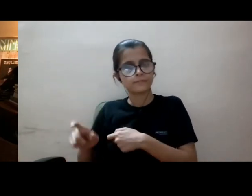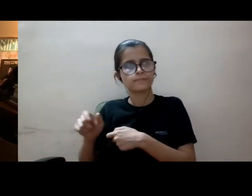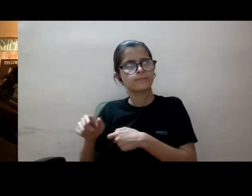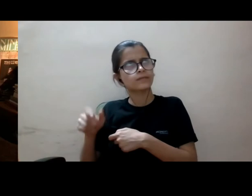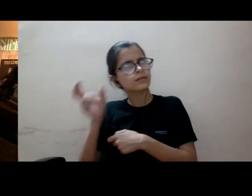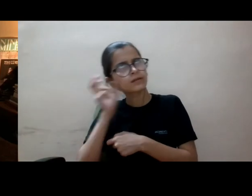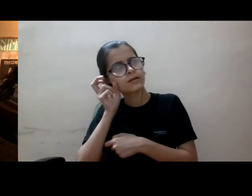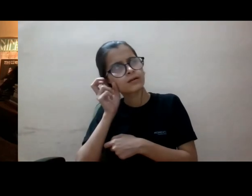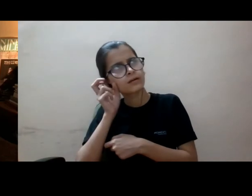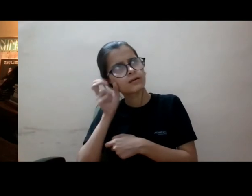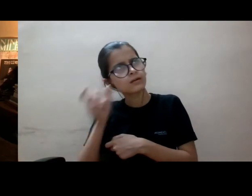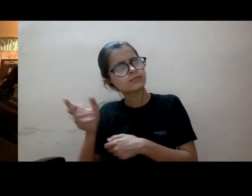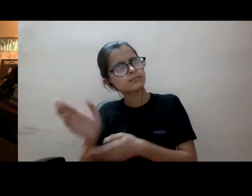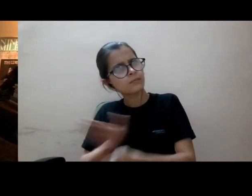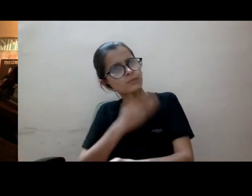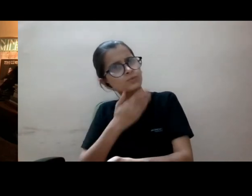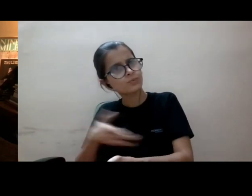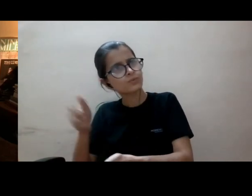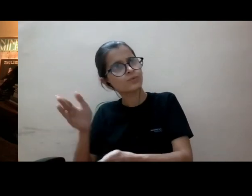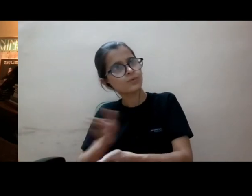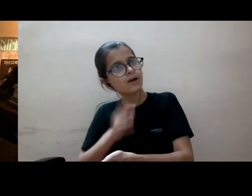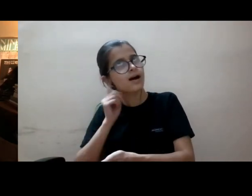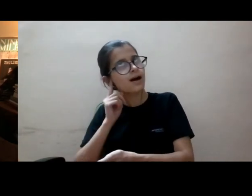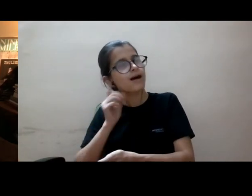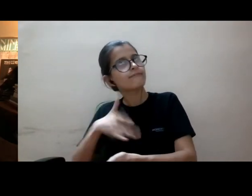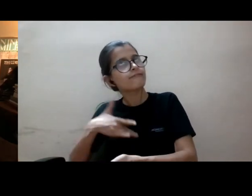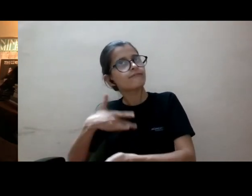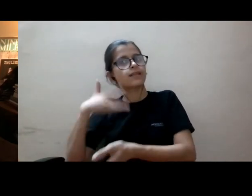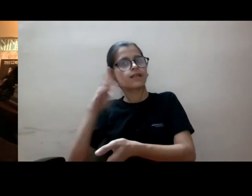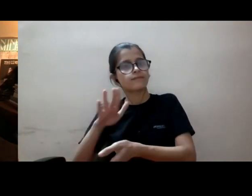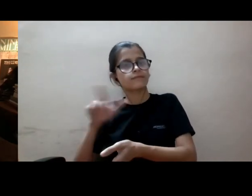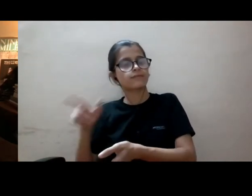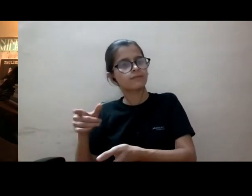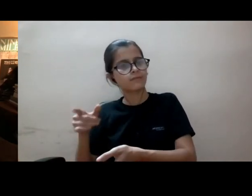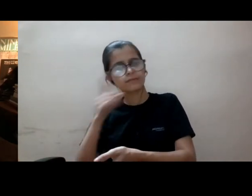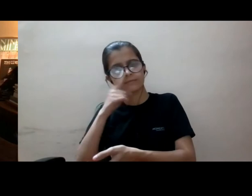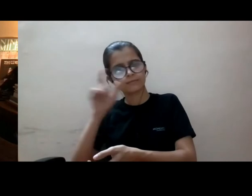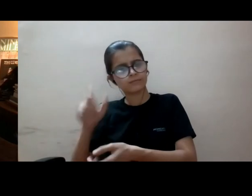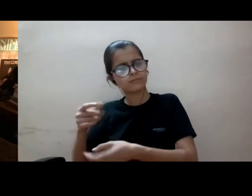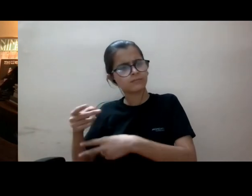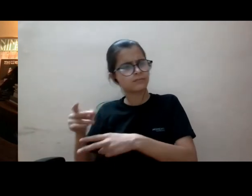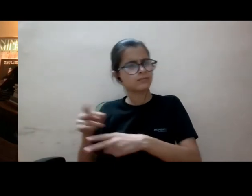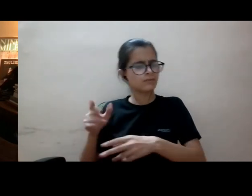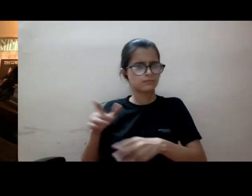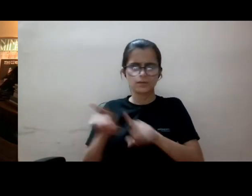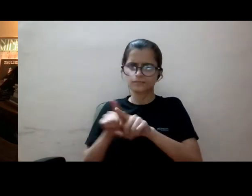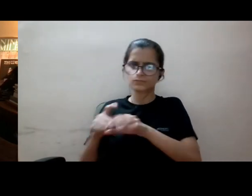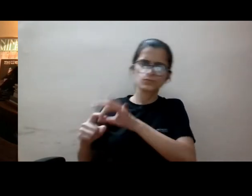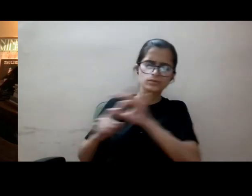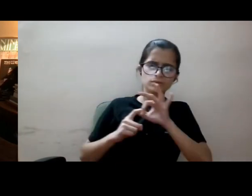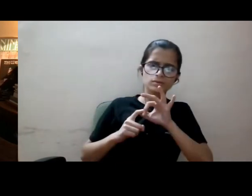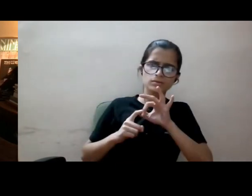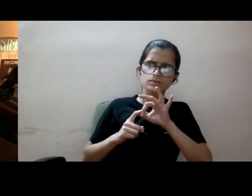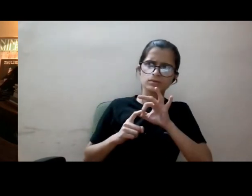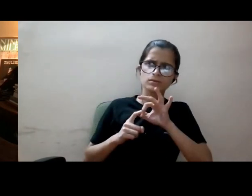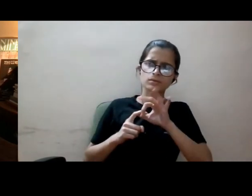that? It's so musical, isn't it? So rhythmic. And she comes back with this very strange question.